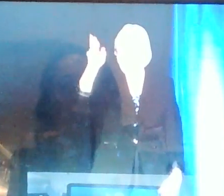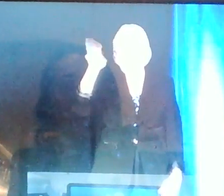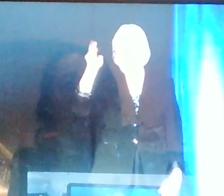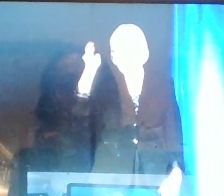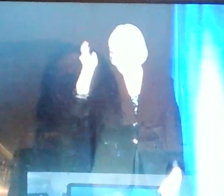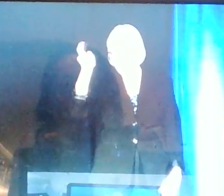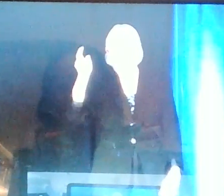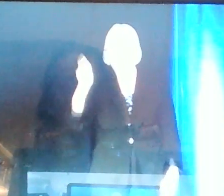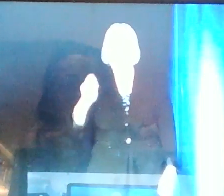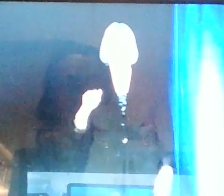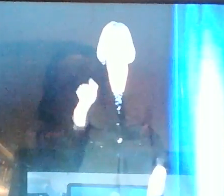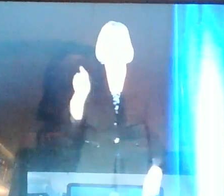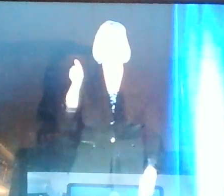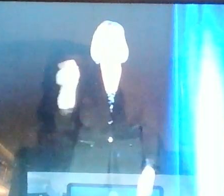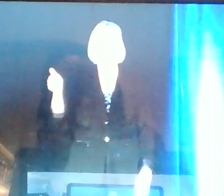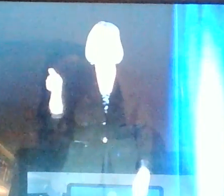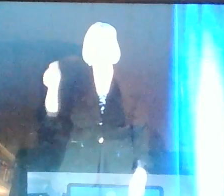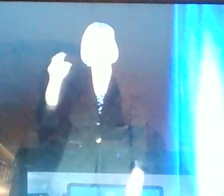We have a pitcher,